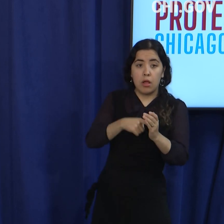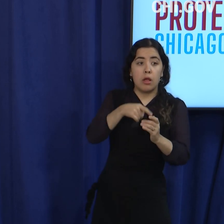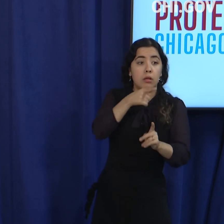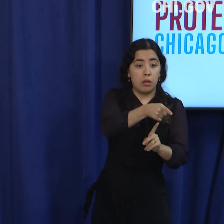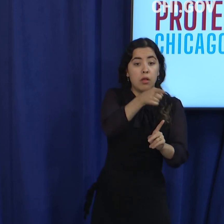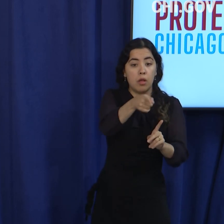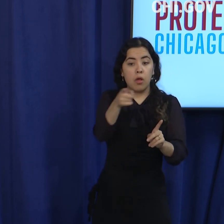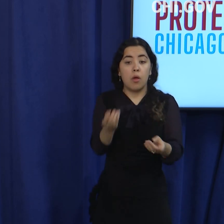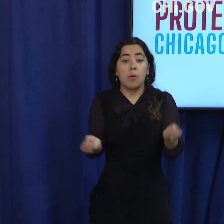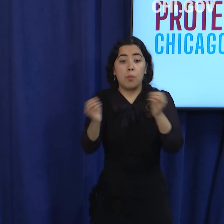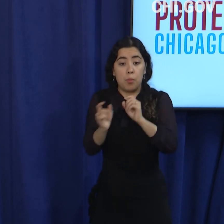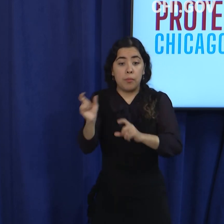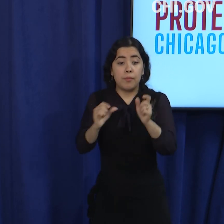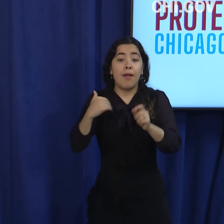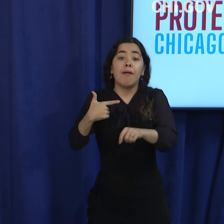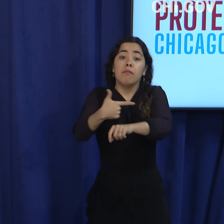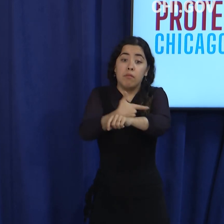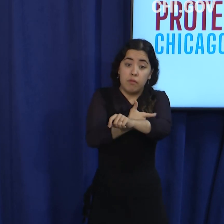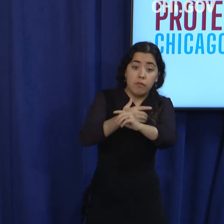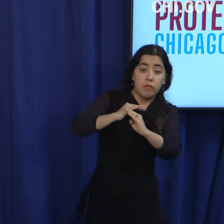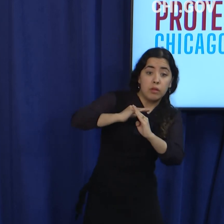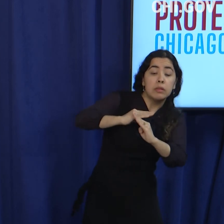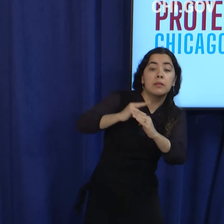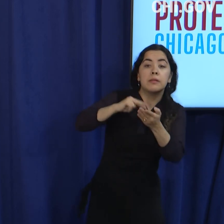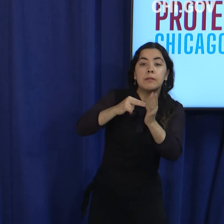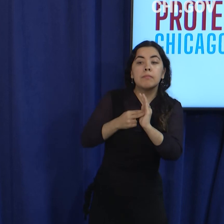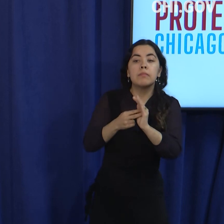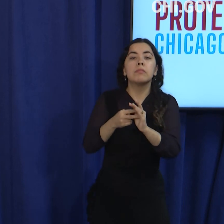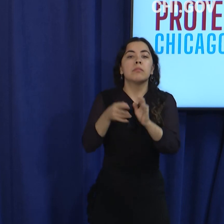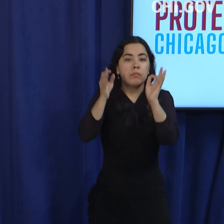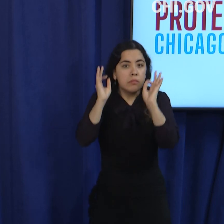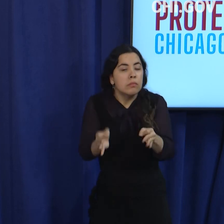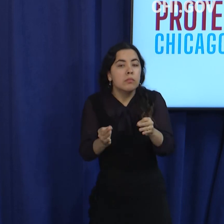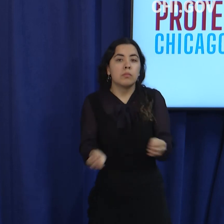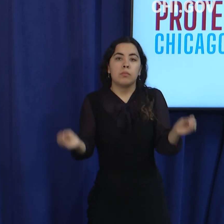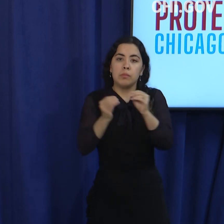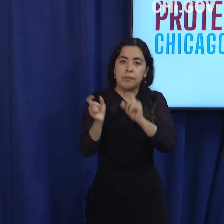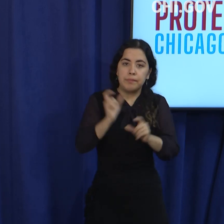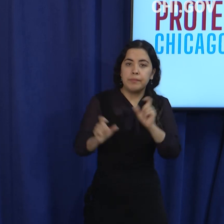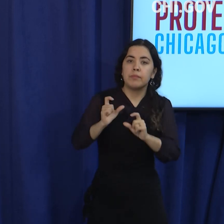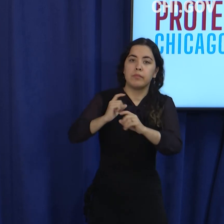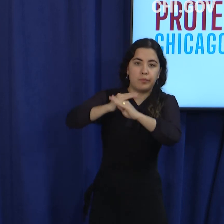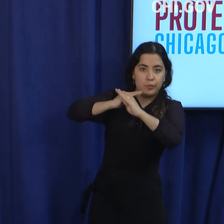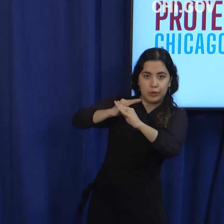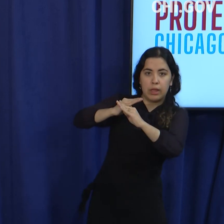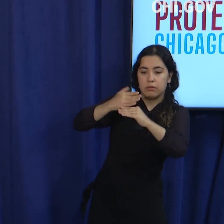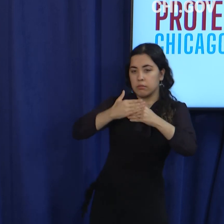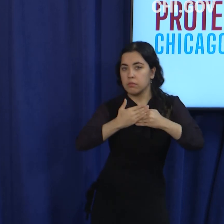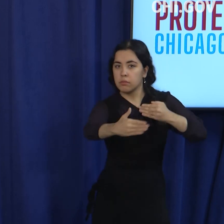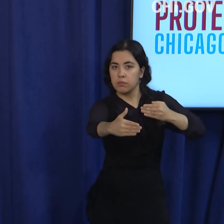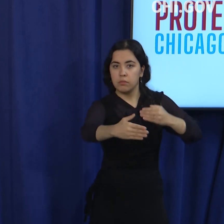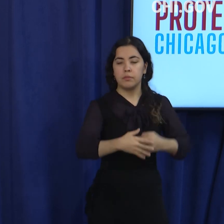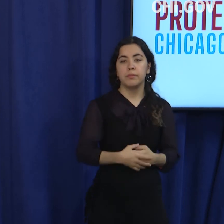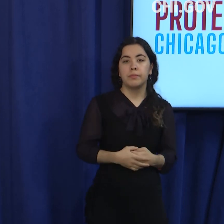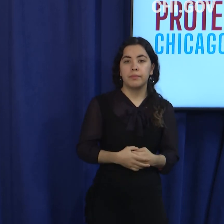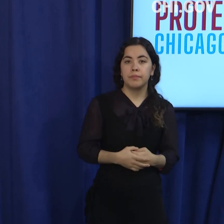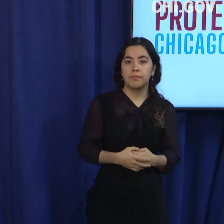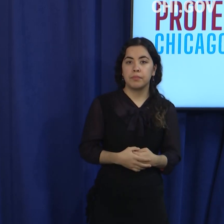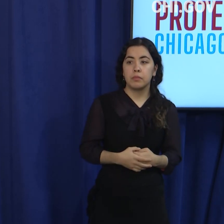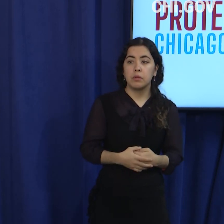hopefully will last and will be protected. So what this looks like long term is mostly about our level of vaccine